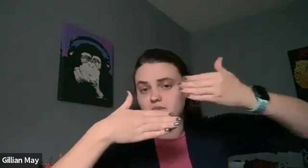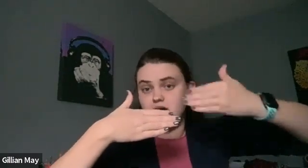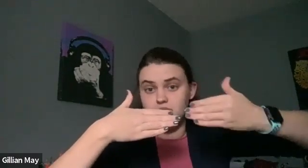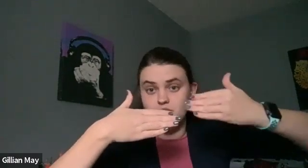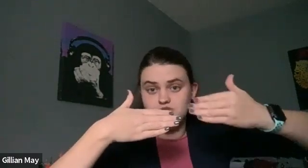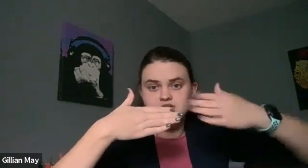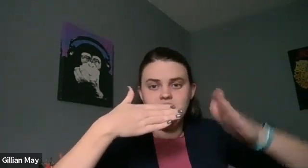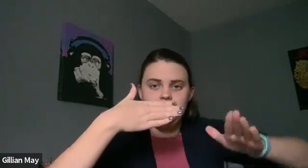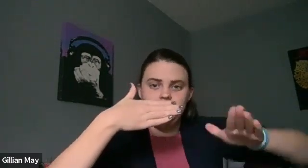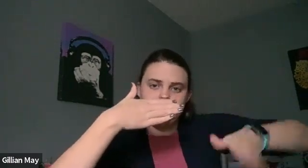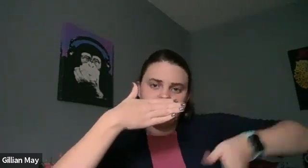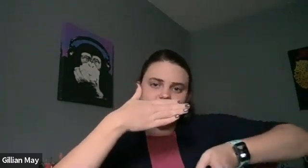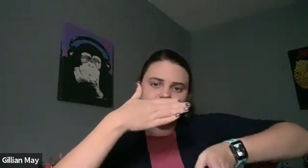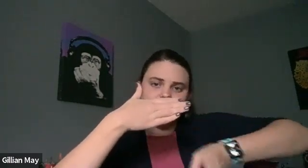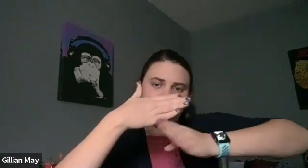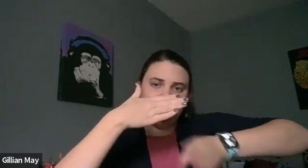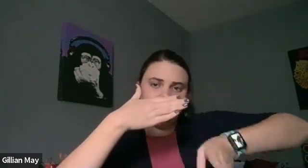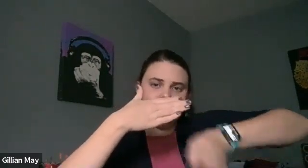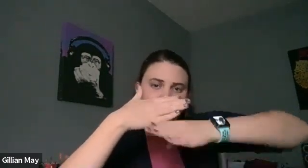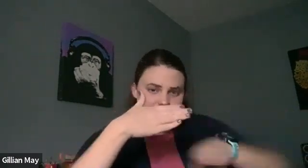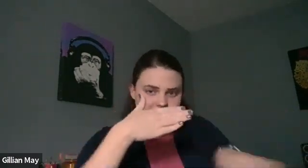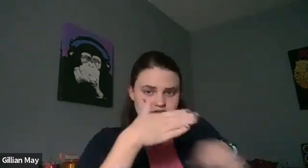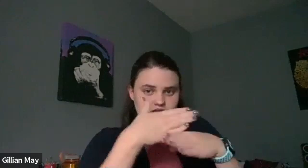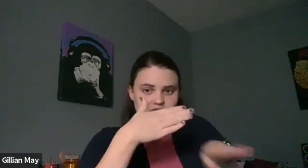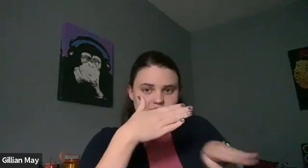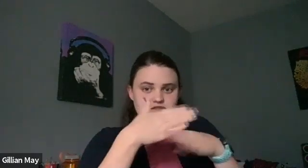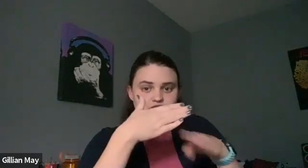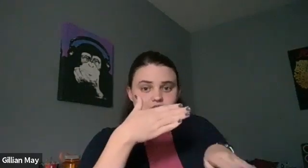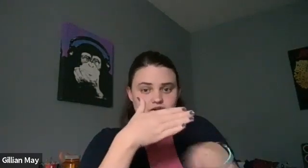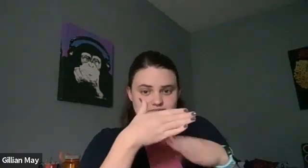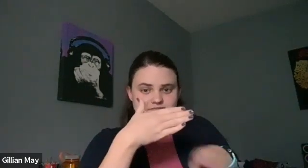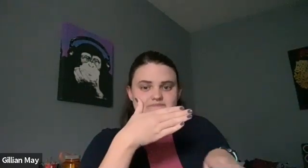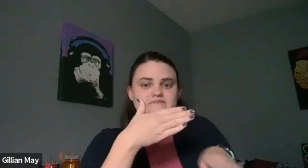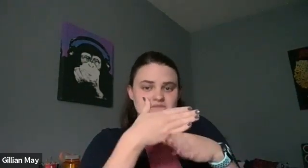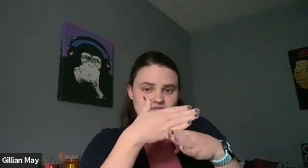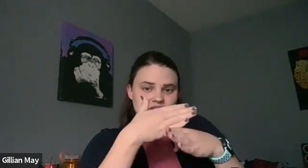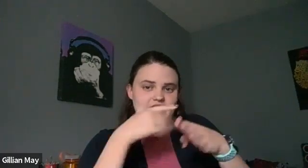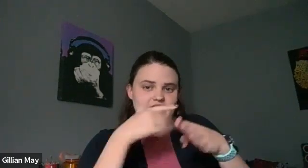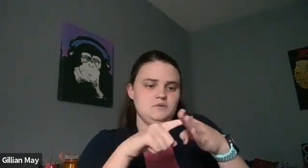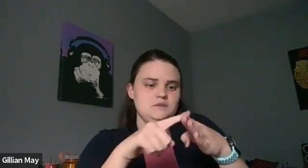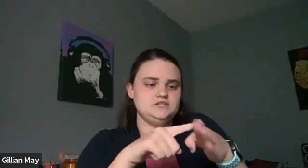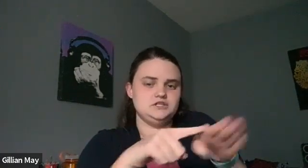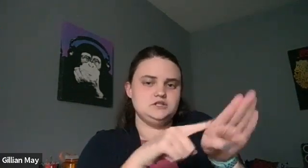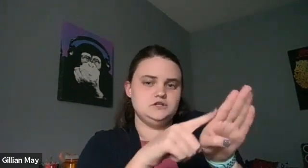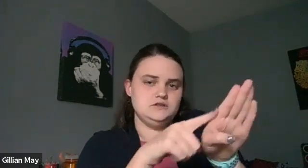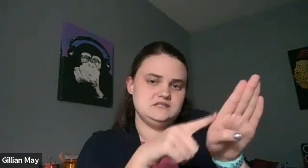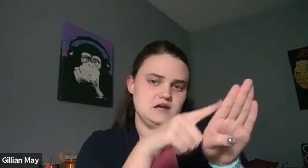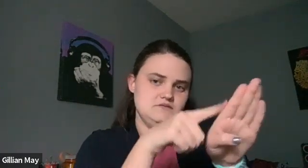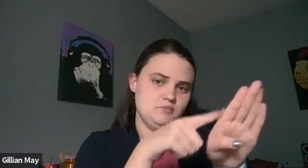kind of motion, but comes up and kicks. So soccer. And you want to make sure the side of your